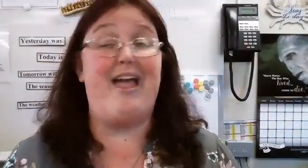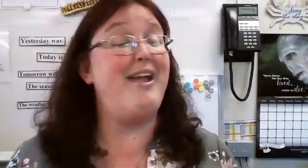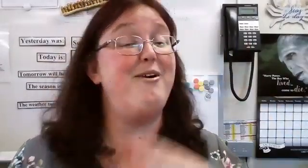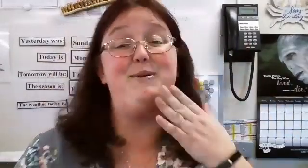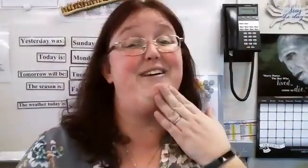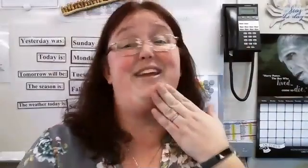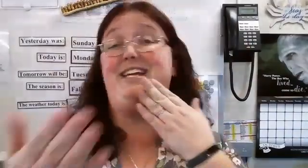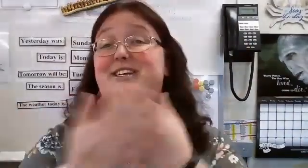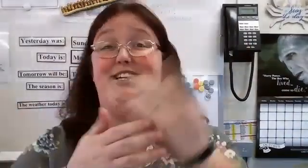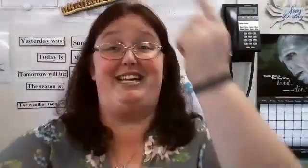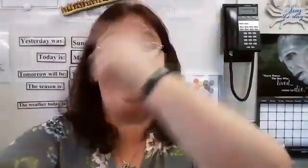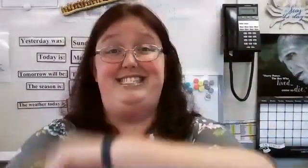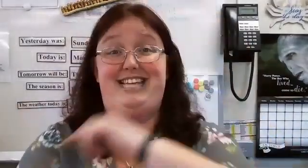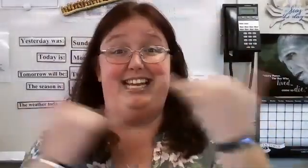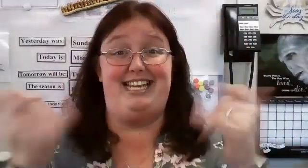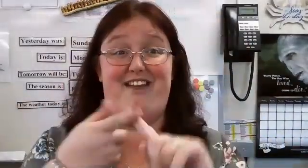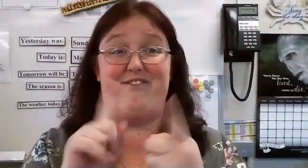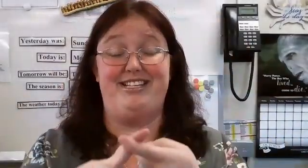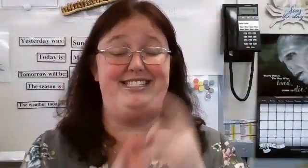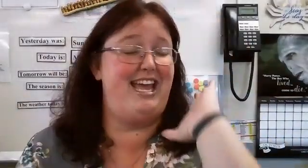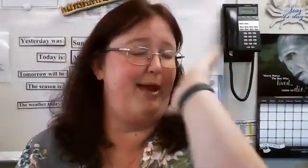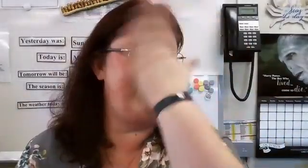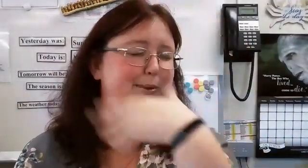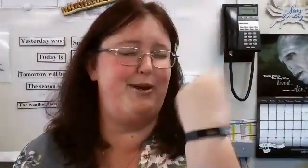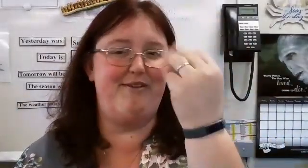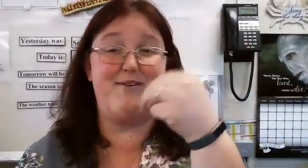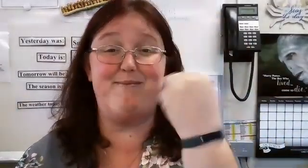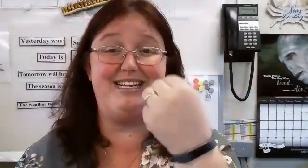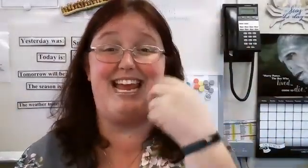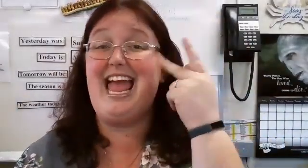I hope you have a good day today, friends, a beautiful